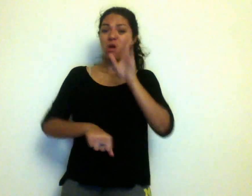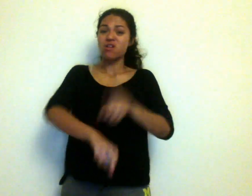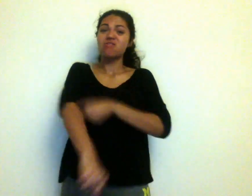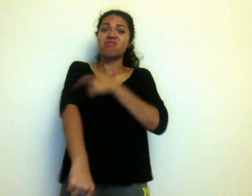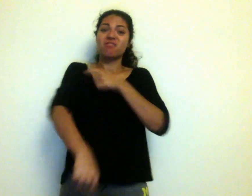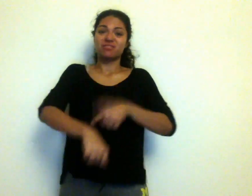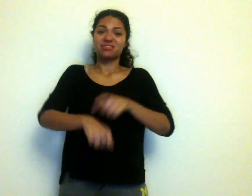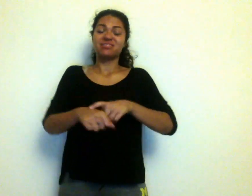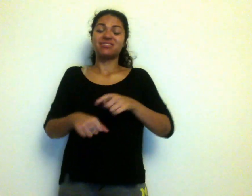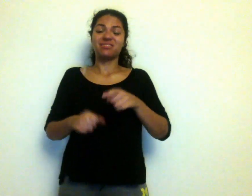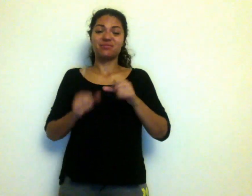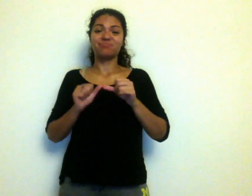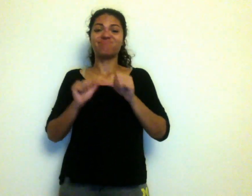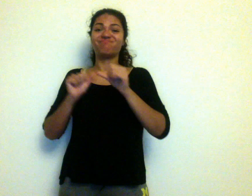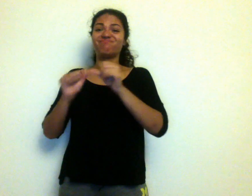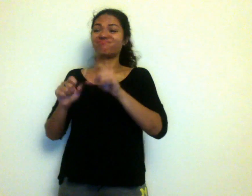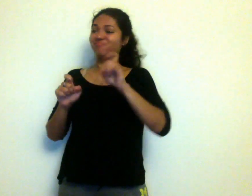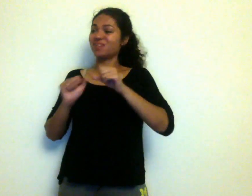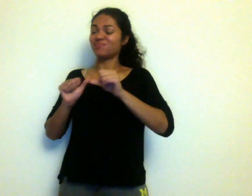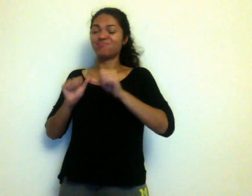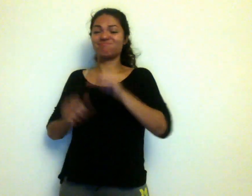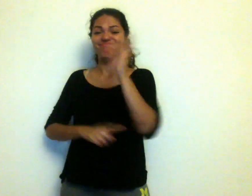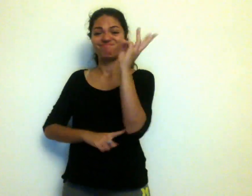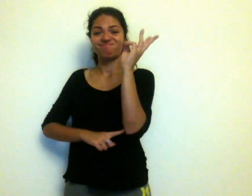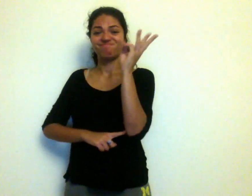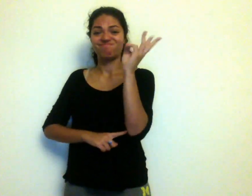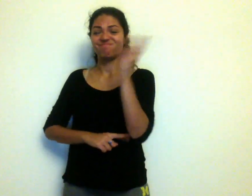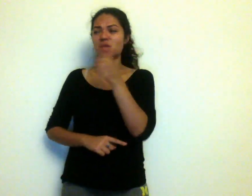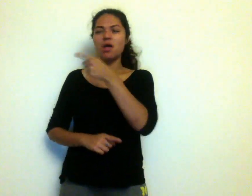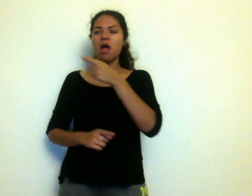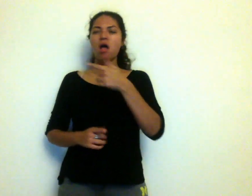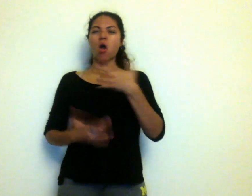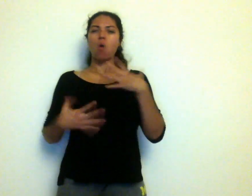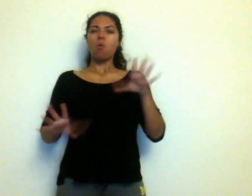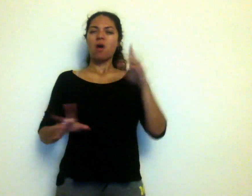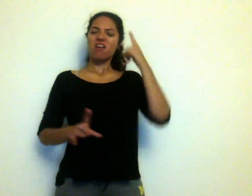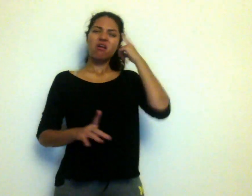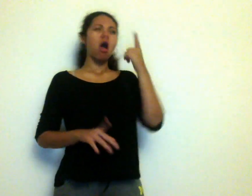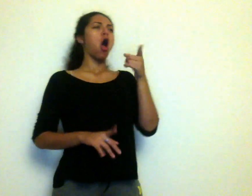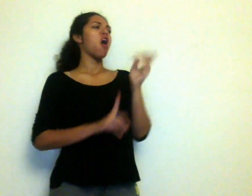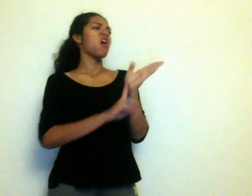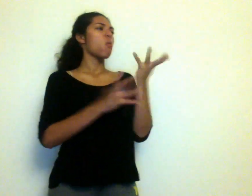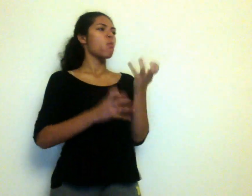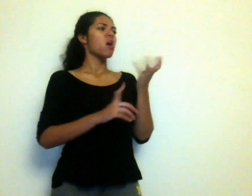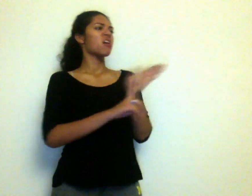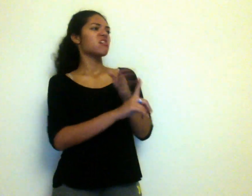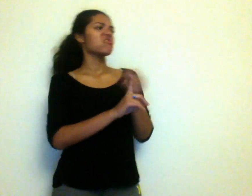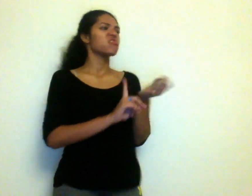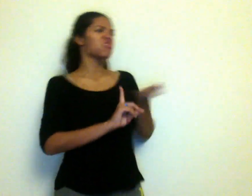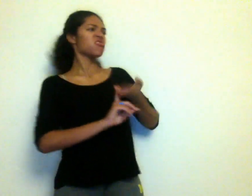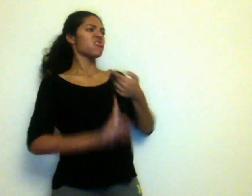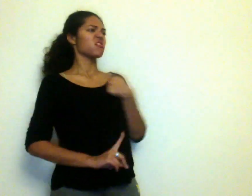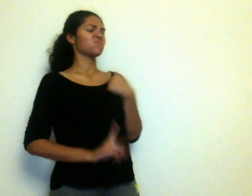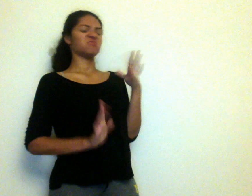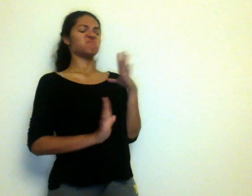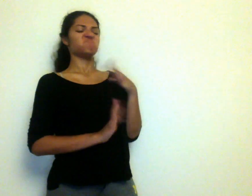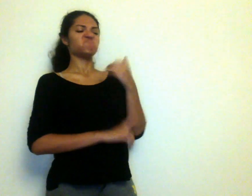into. So the first handle you need to get is when Vivekananda came here, he touched a colonial